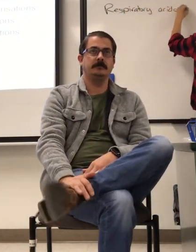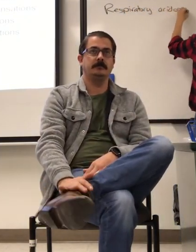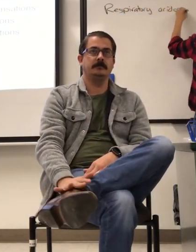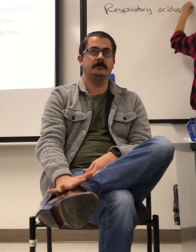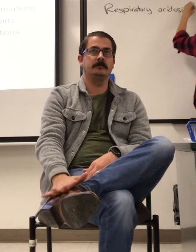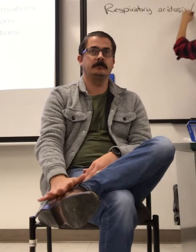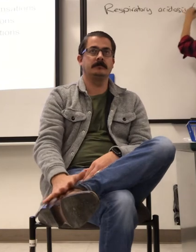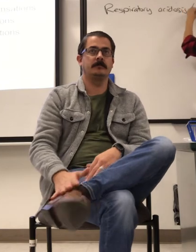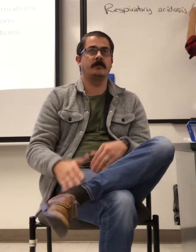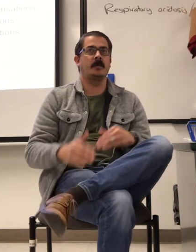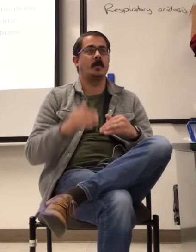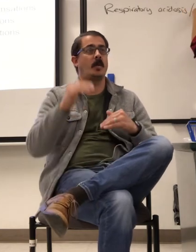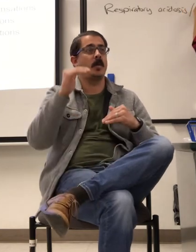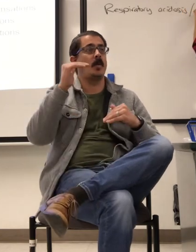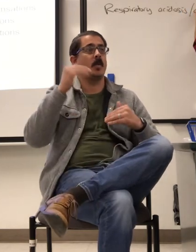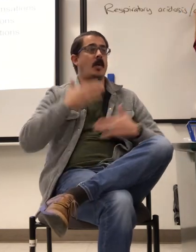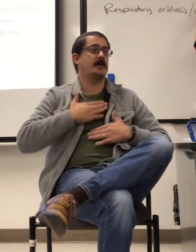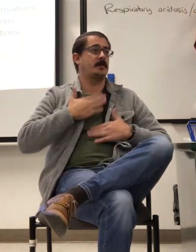acidosis, or it could be an